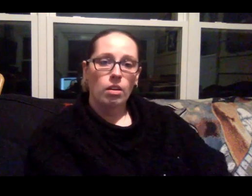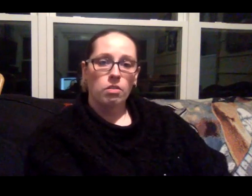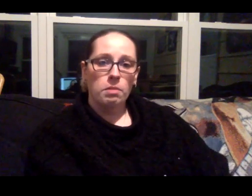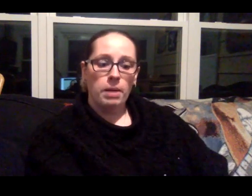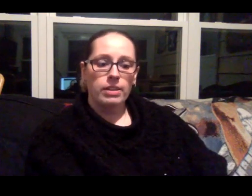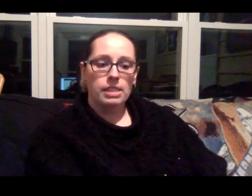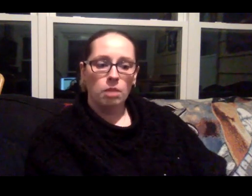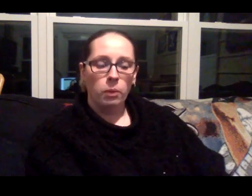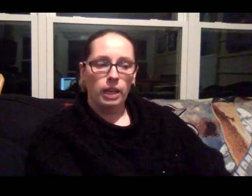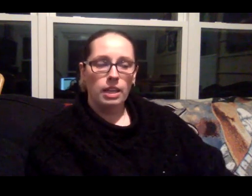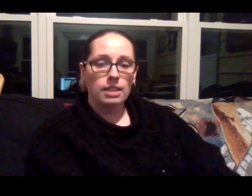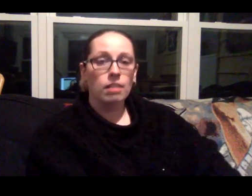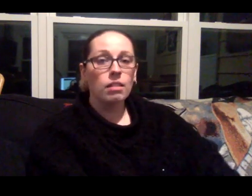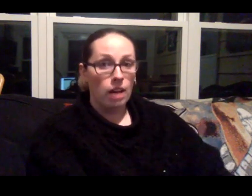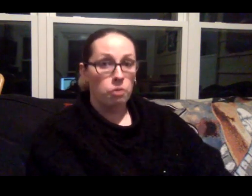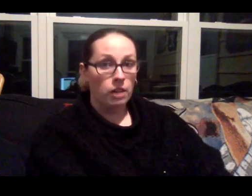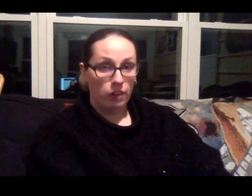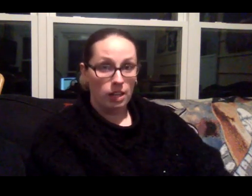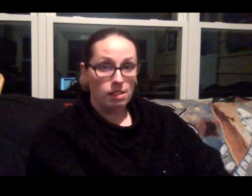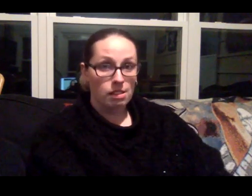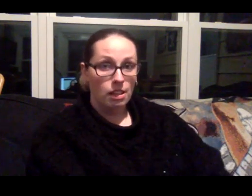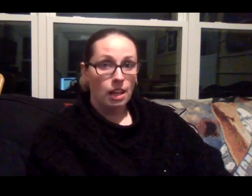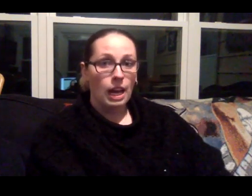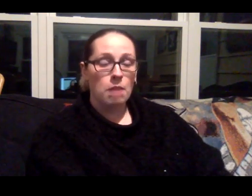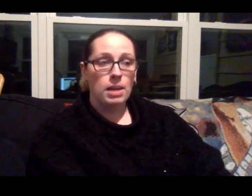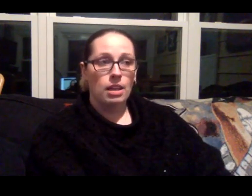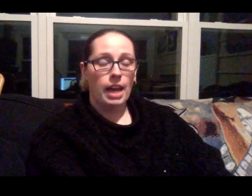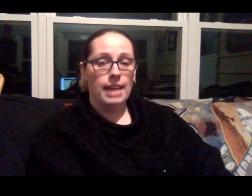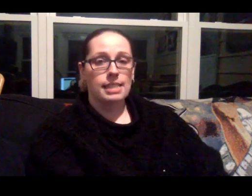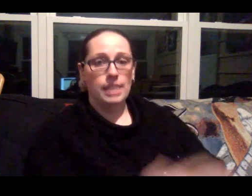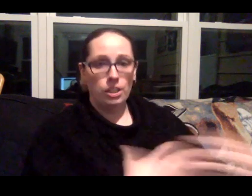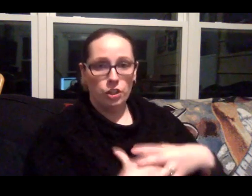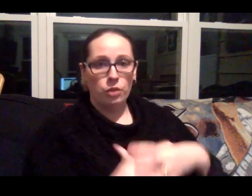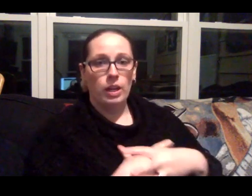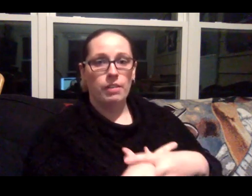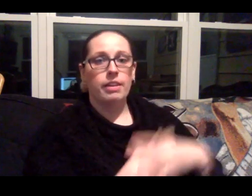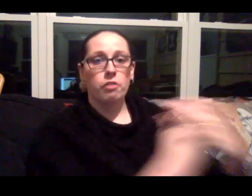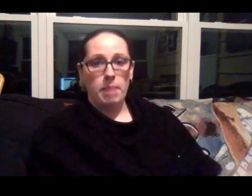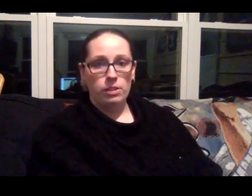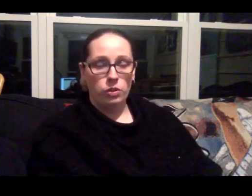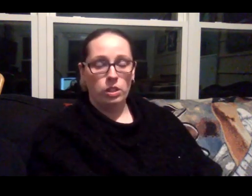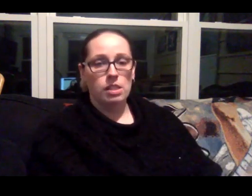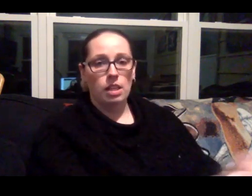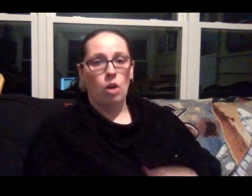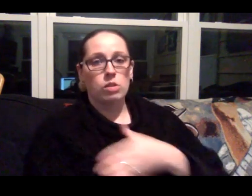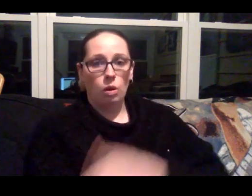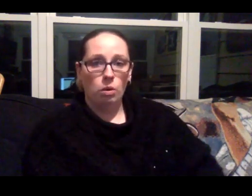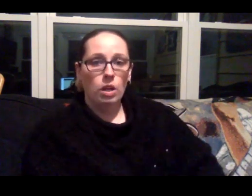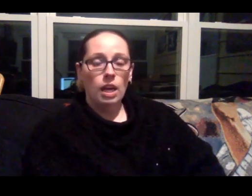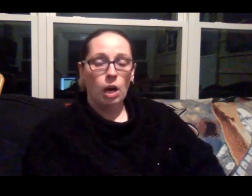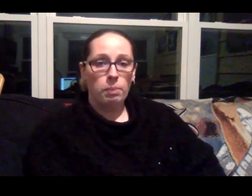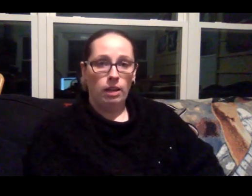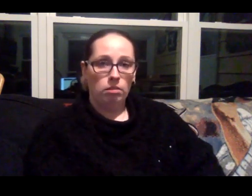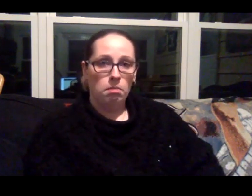from a parent standpoint, it's a lot of work for us. Yeah. I mean, as a teacher doing everything for my students and then also